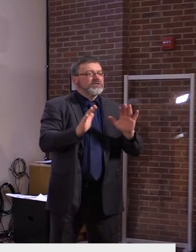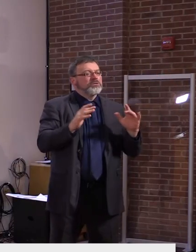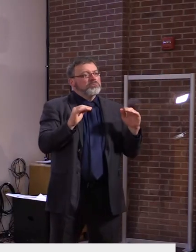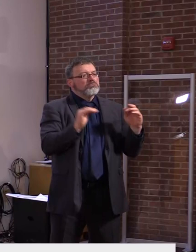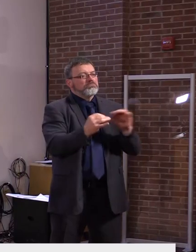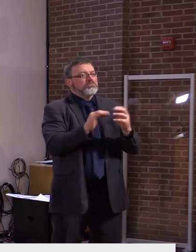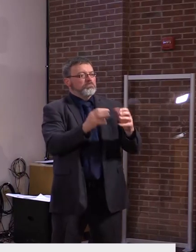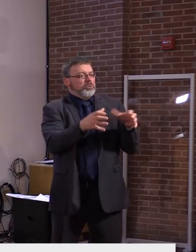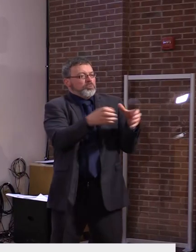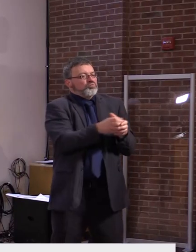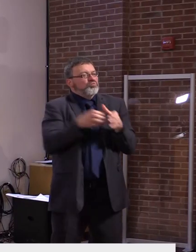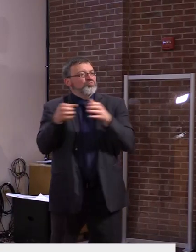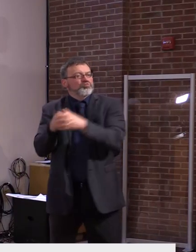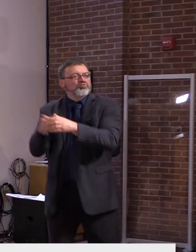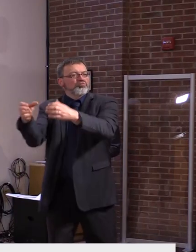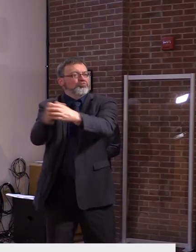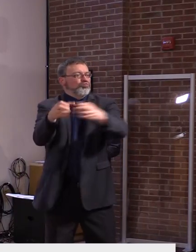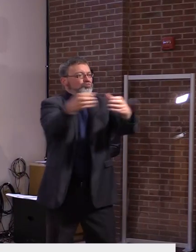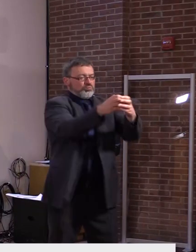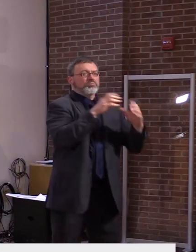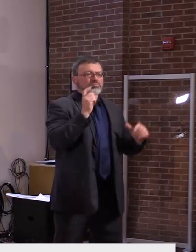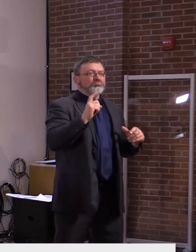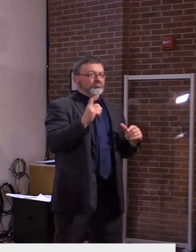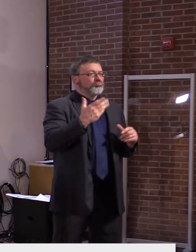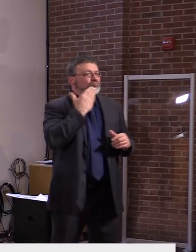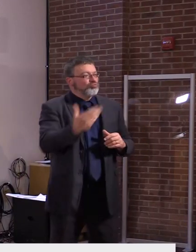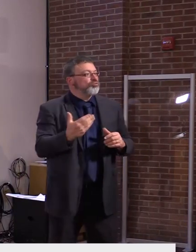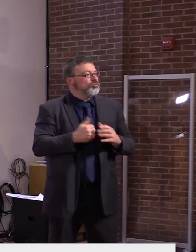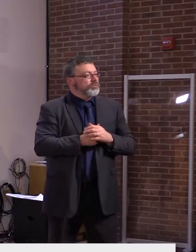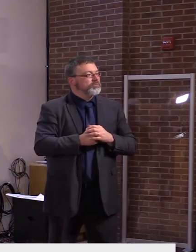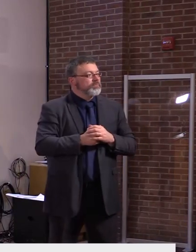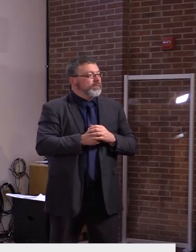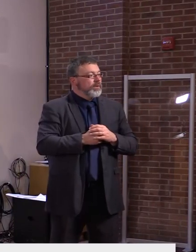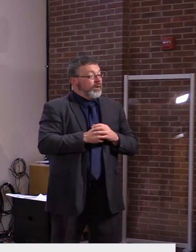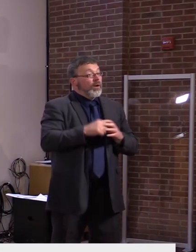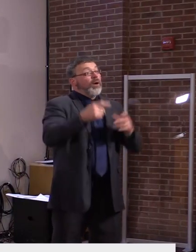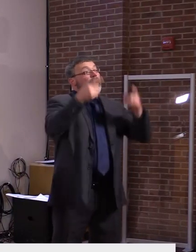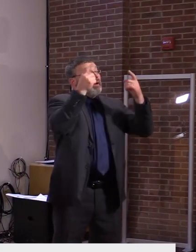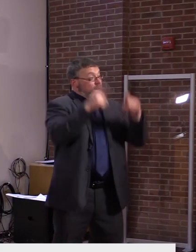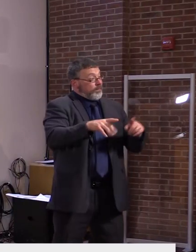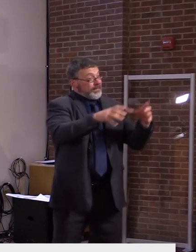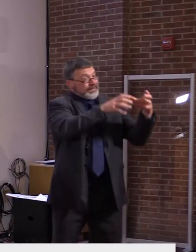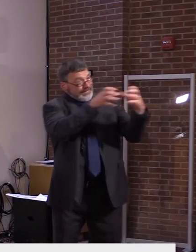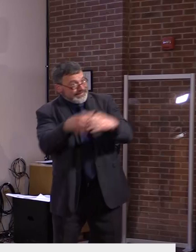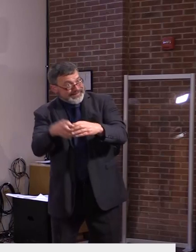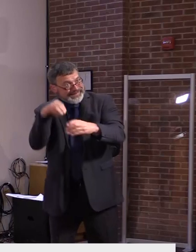When inside, be sure to wear a mask, and not just your costume mask.